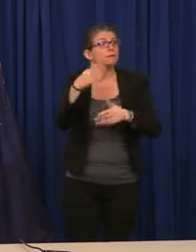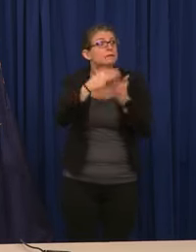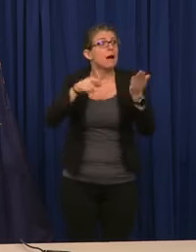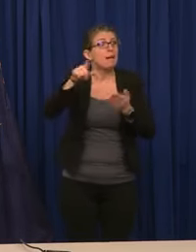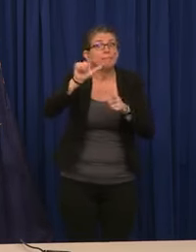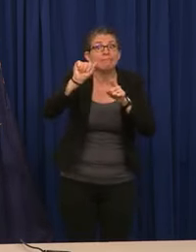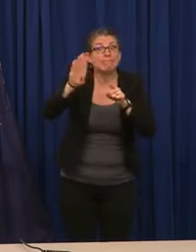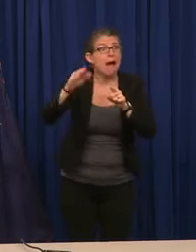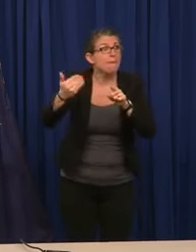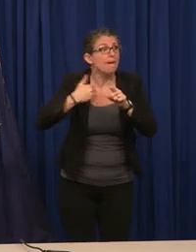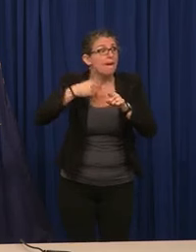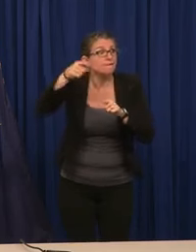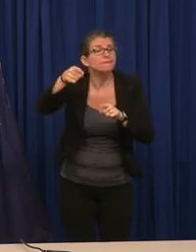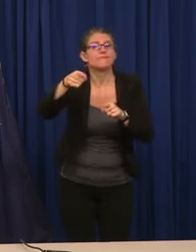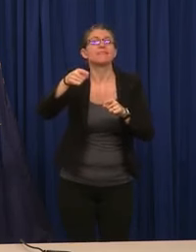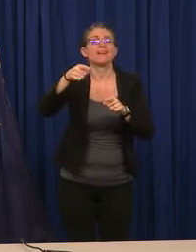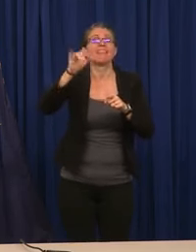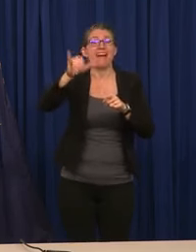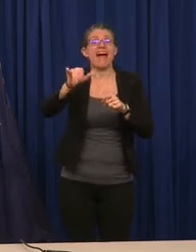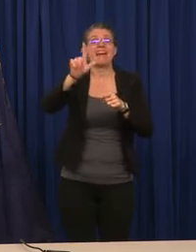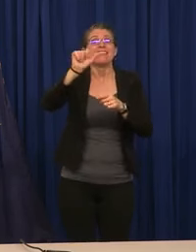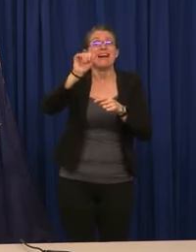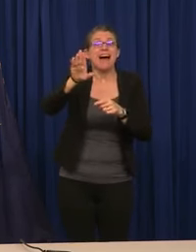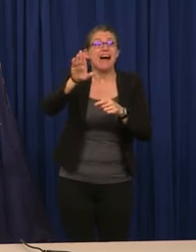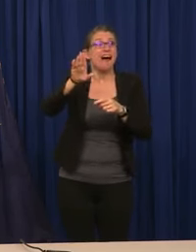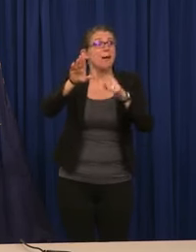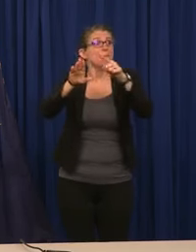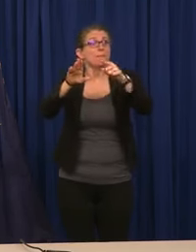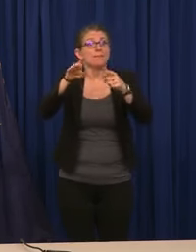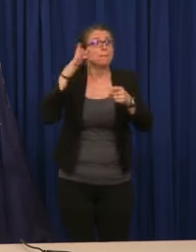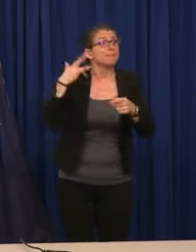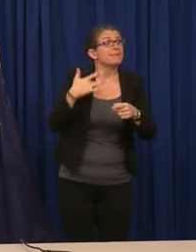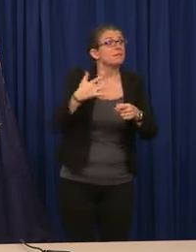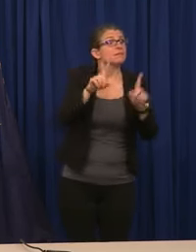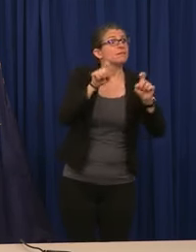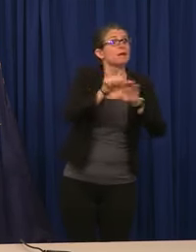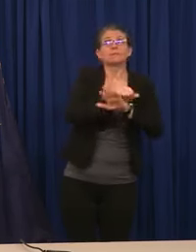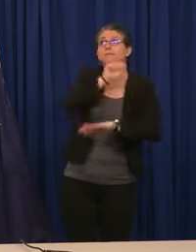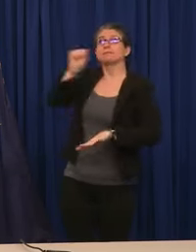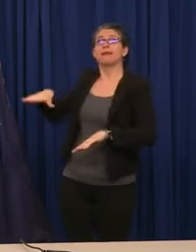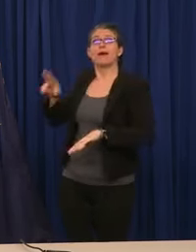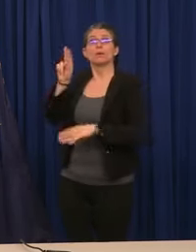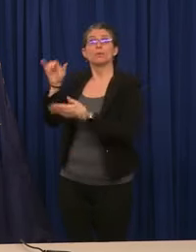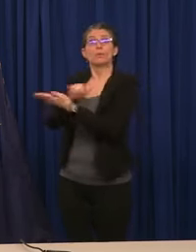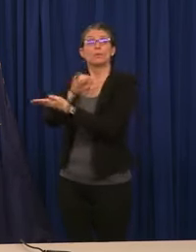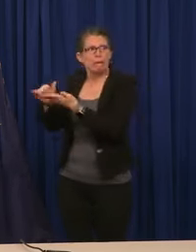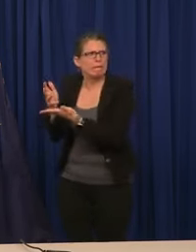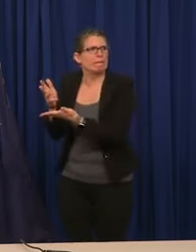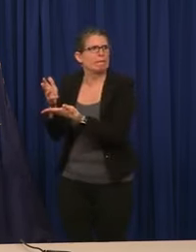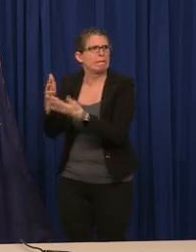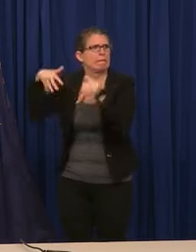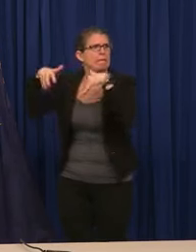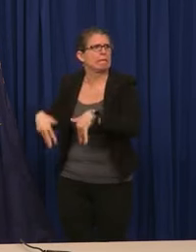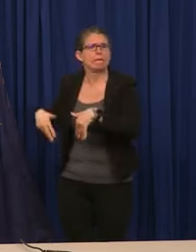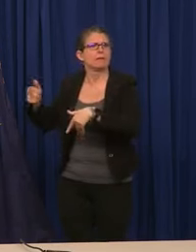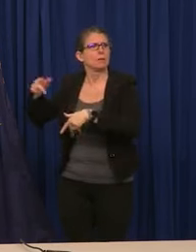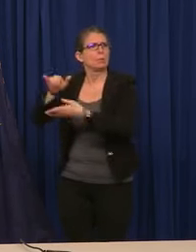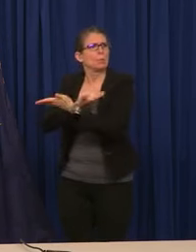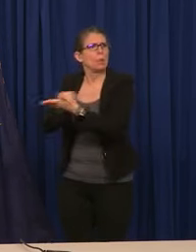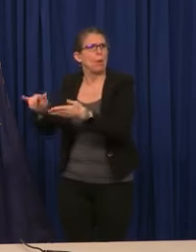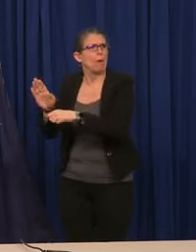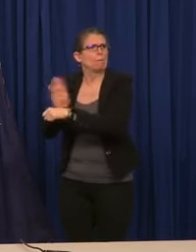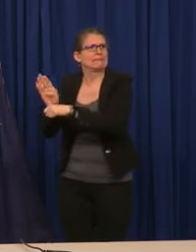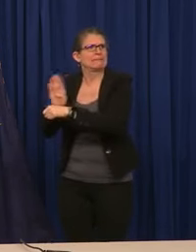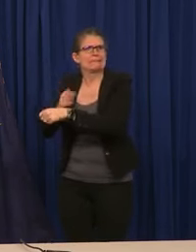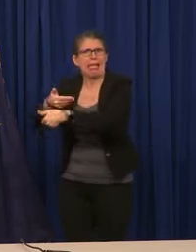might be able to manage that. And so there are plans in place. That being said, hospitals themselves have been working on these